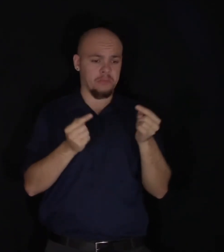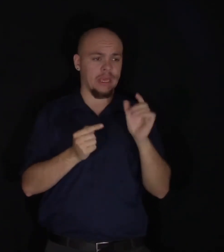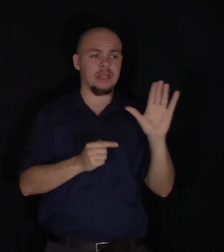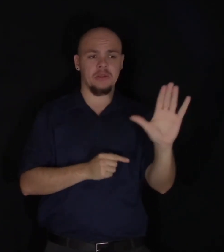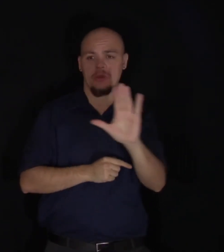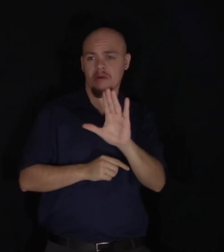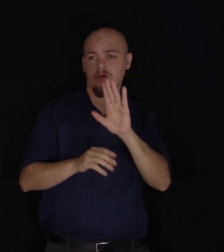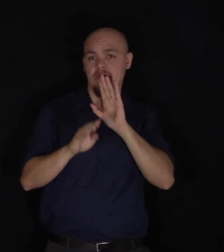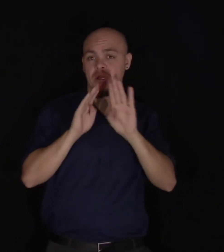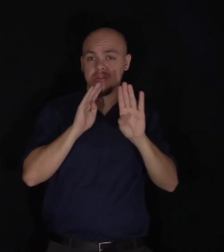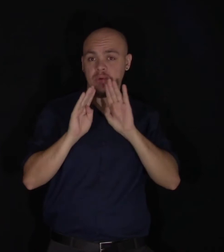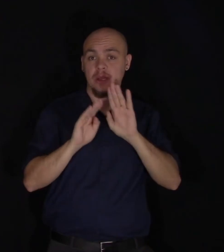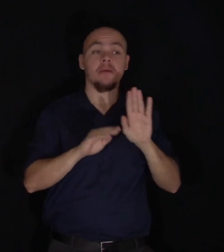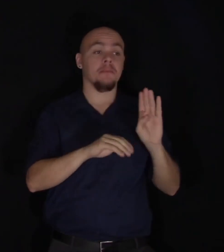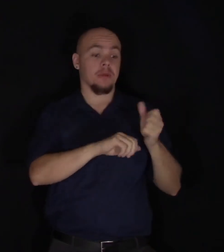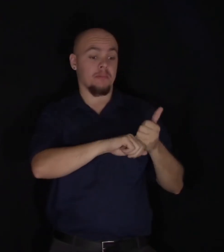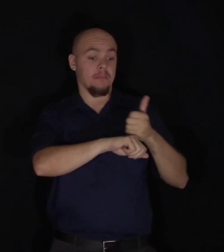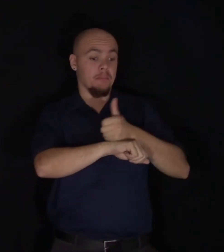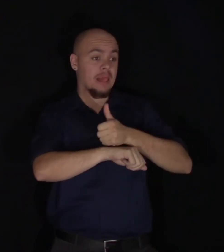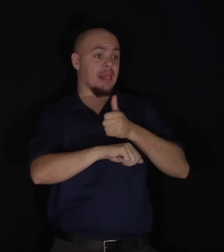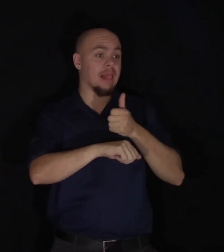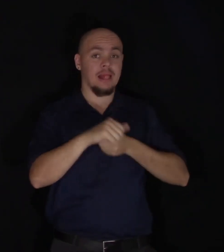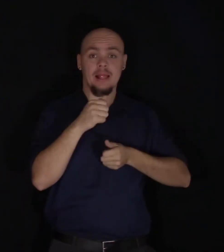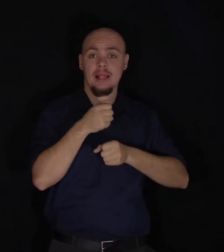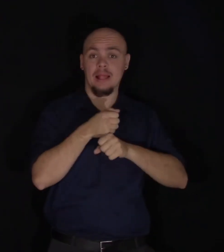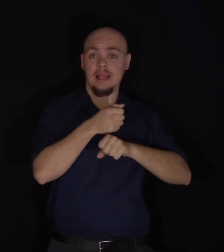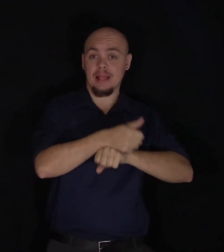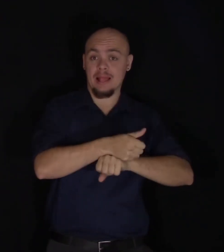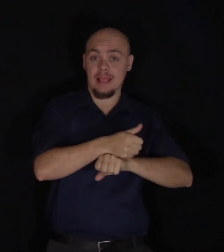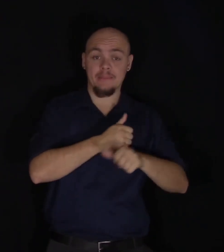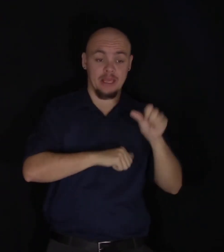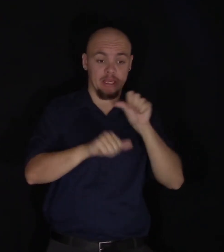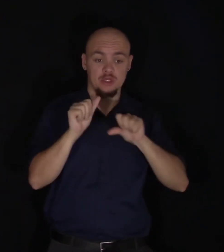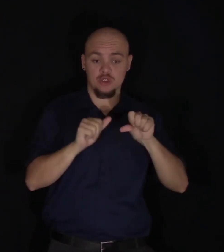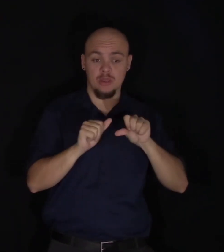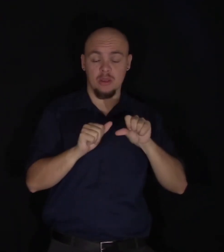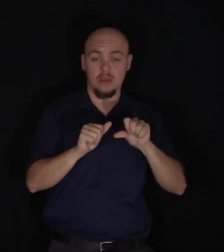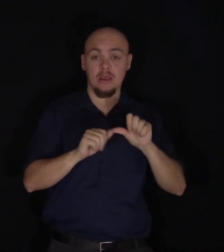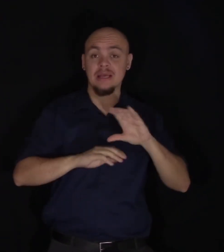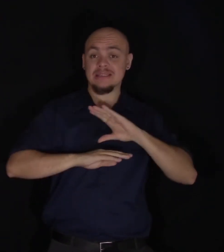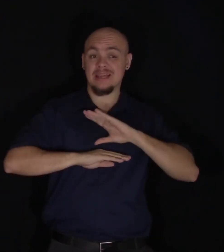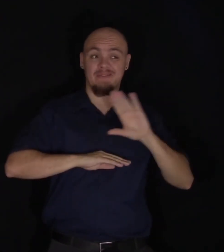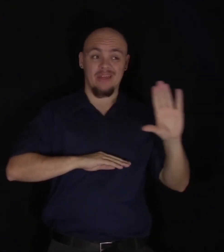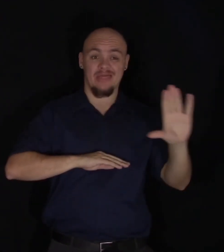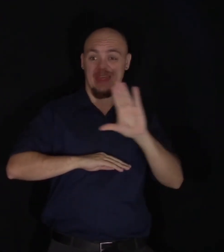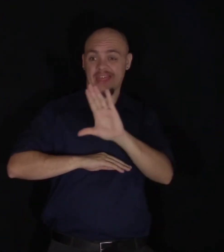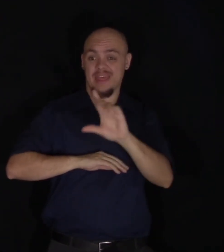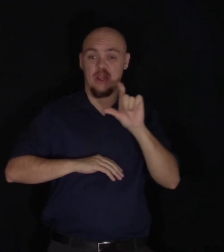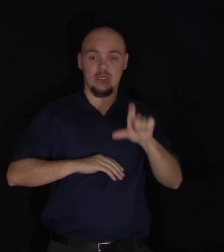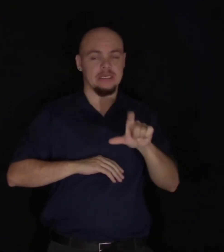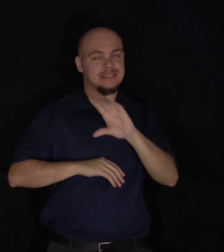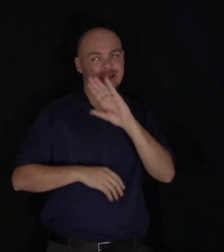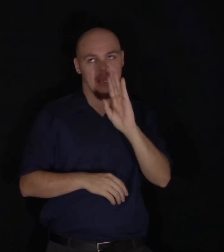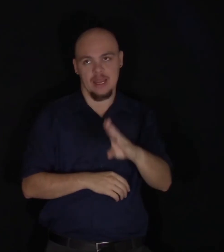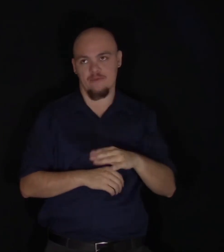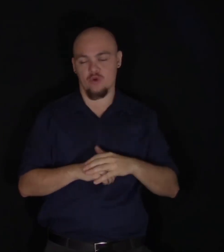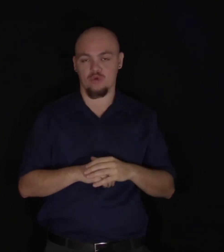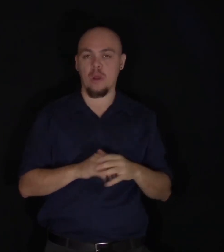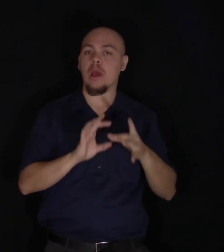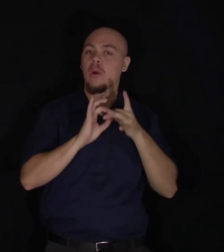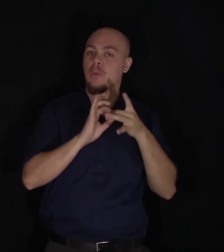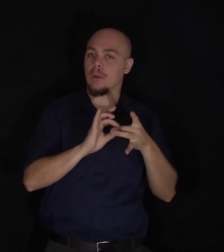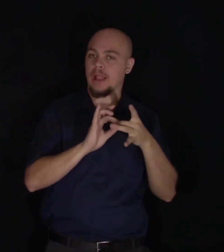that playing the blame game never gets anyone what they really want and need. When our relationship's in trouble, we're hurt and